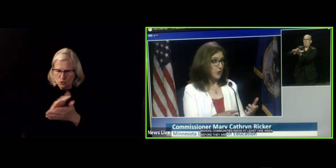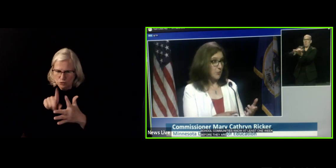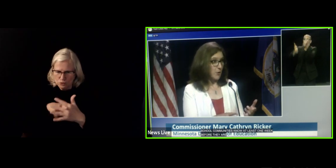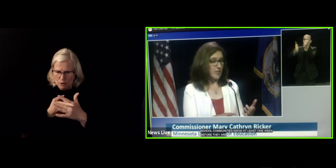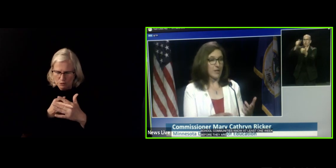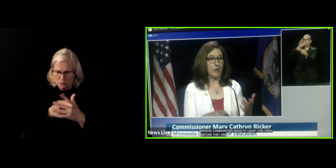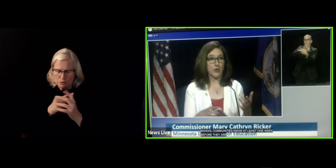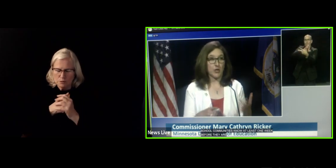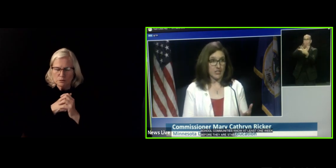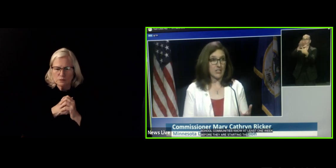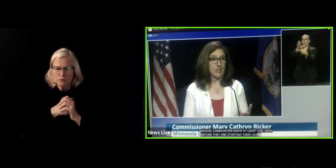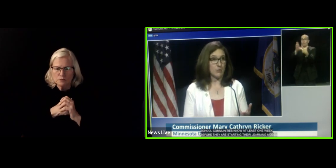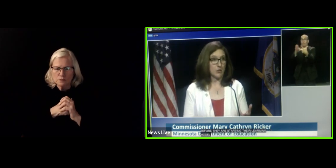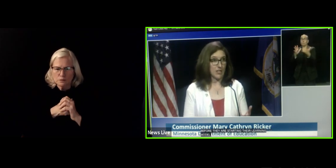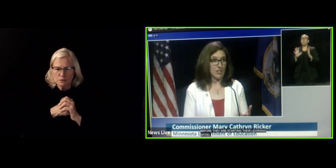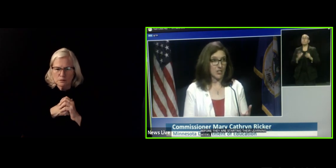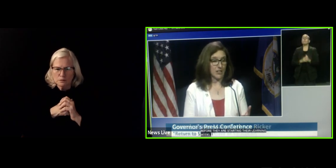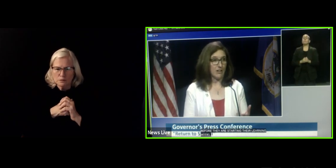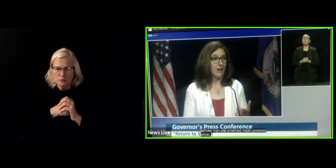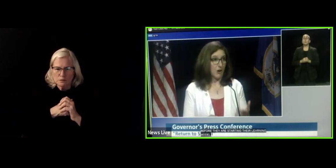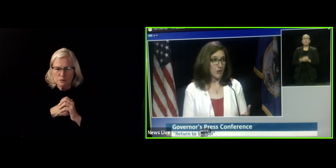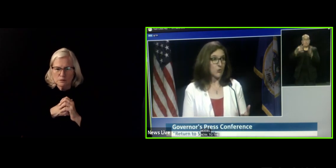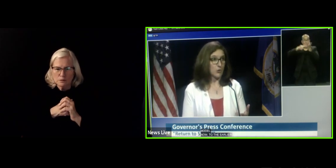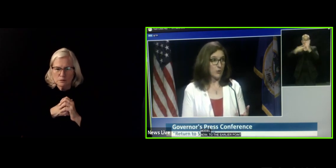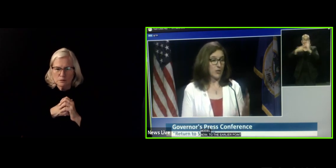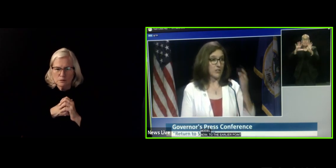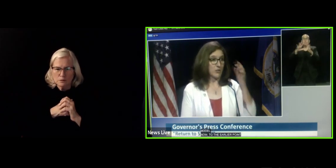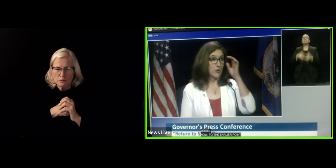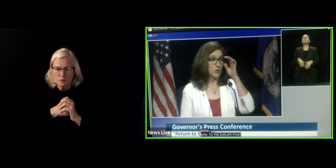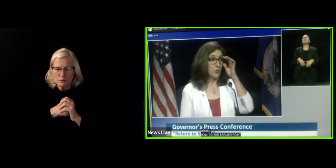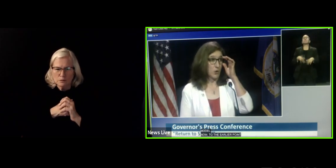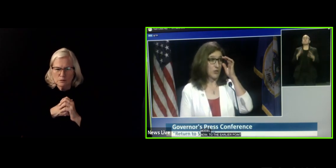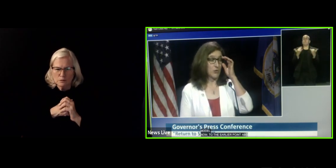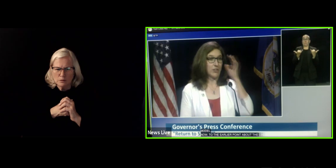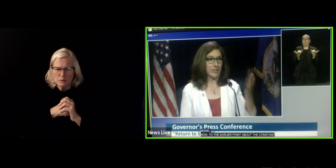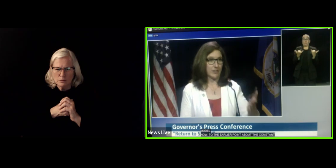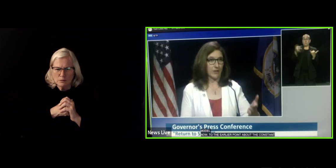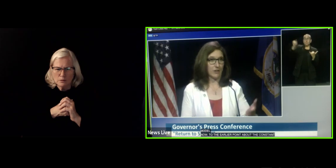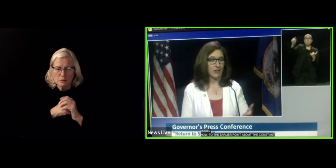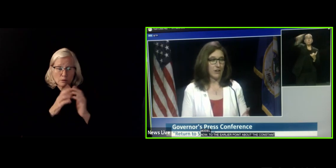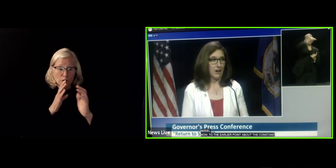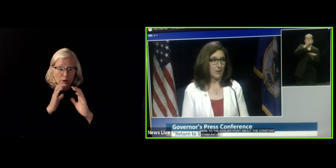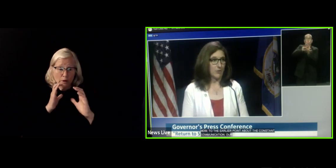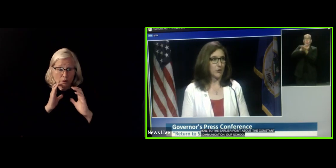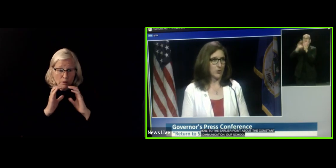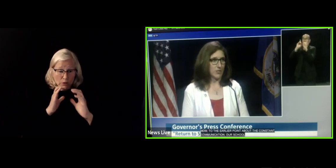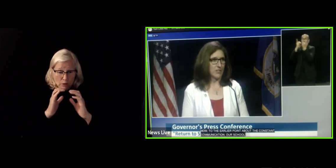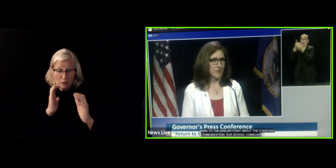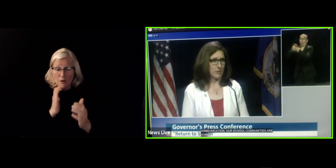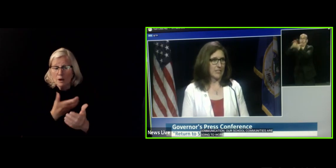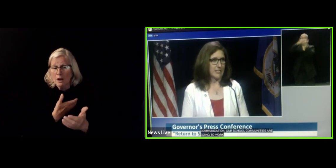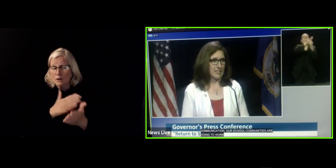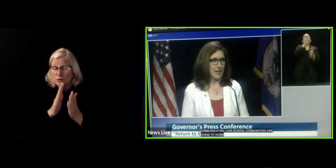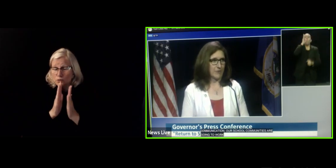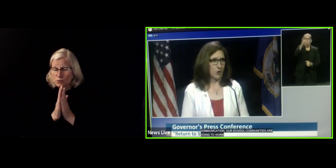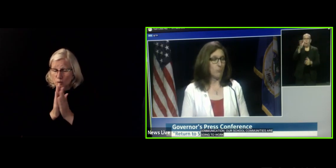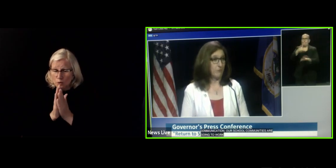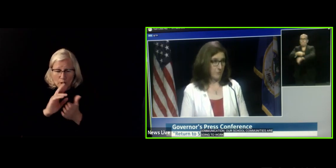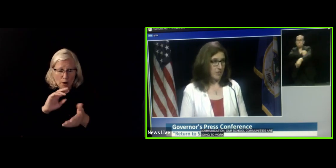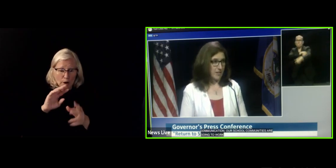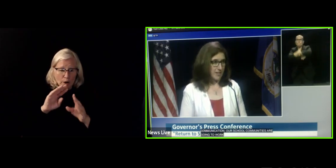earlier point about the constant communication, our school communities are going to work to let their students and families and staff